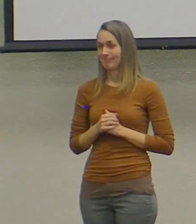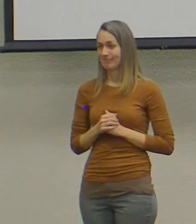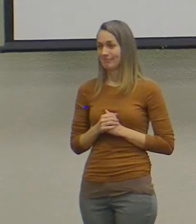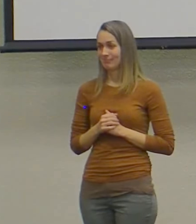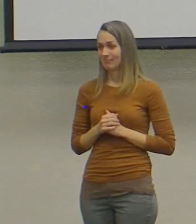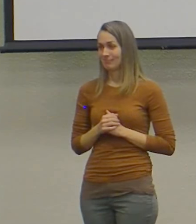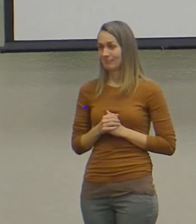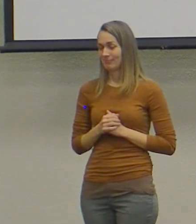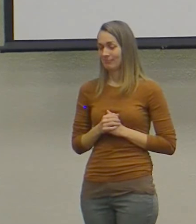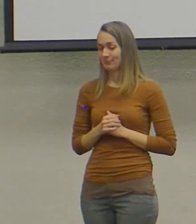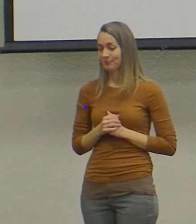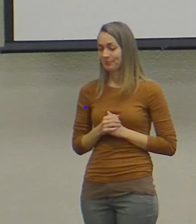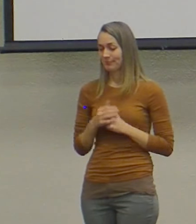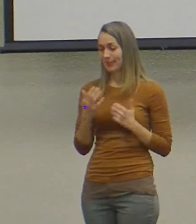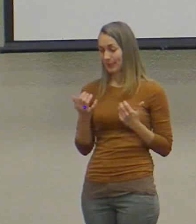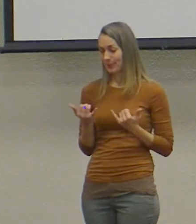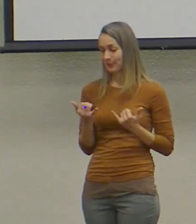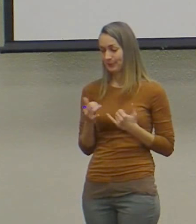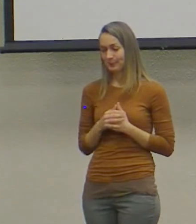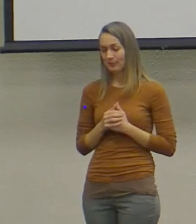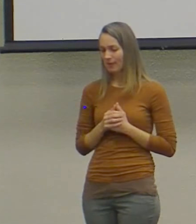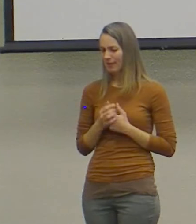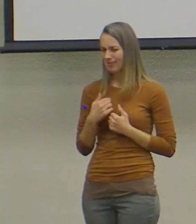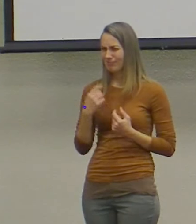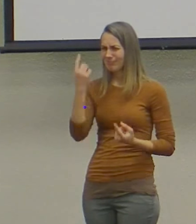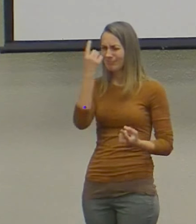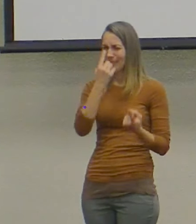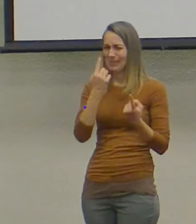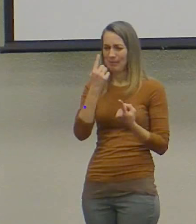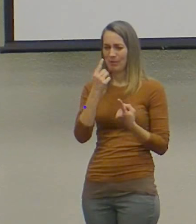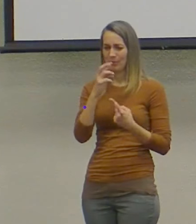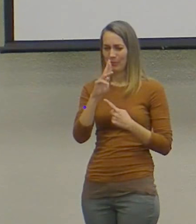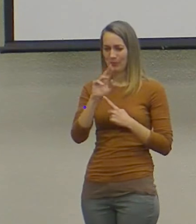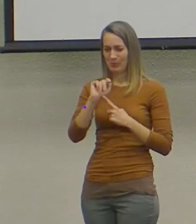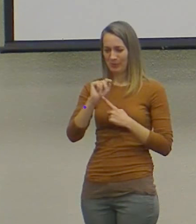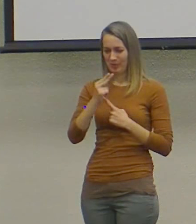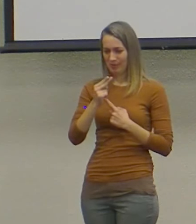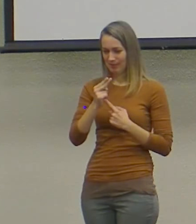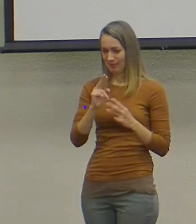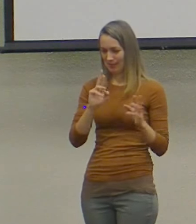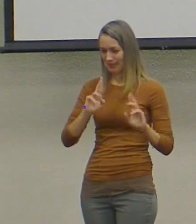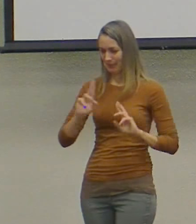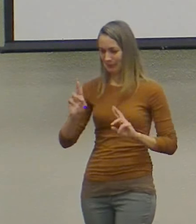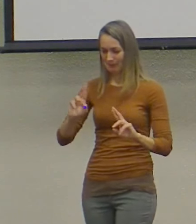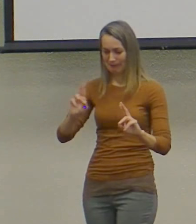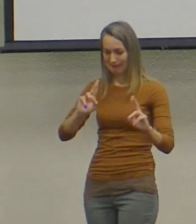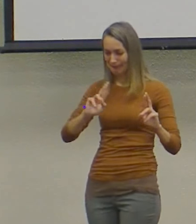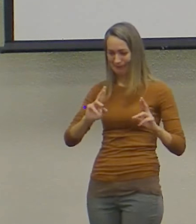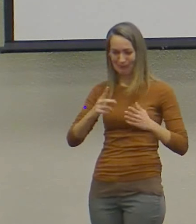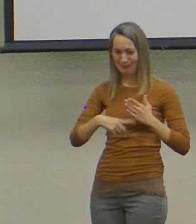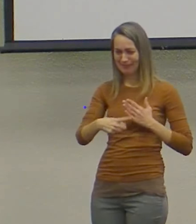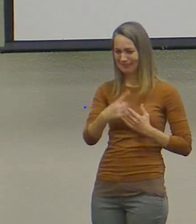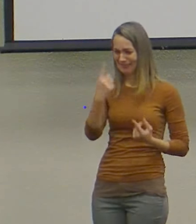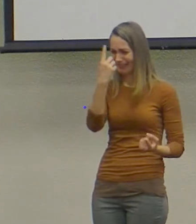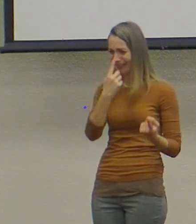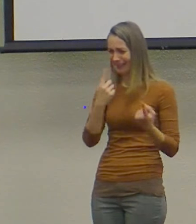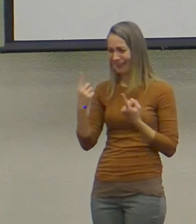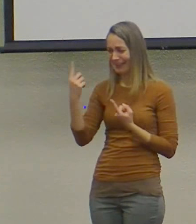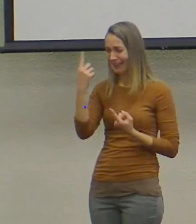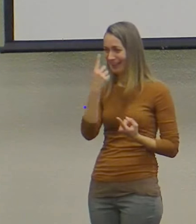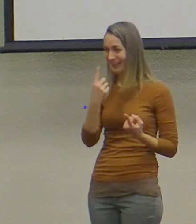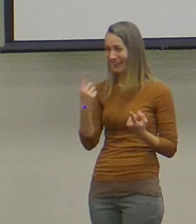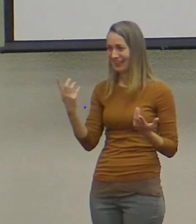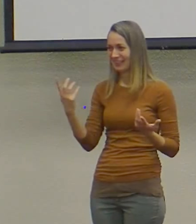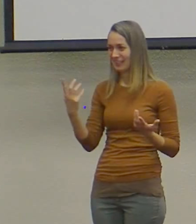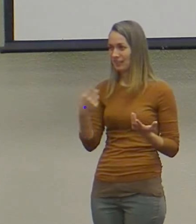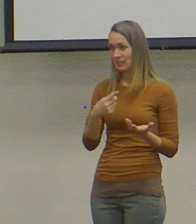Now, I'm thinking about her as she prepares. What's going through her mind? You realize Ruth's